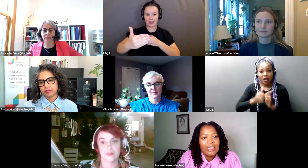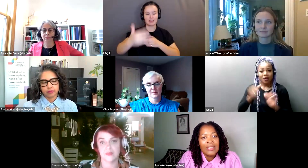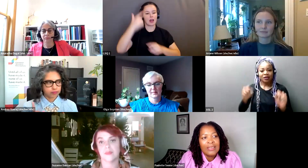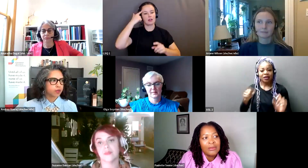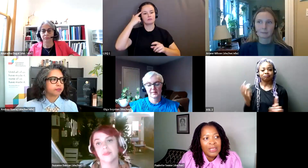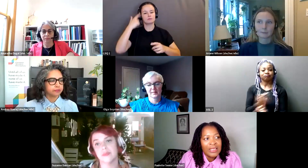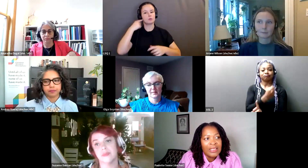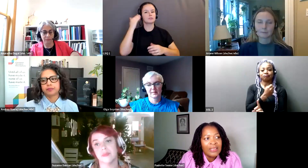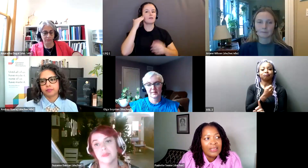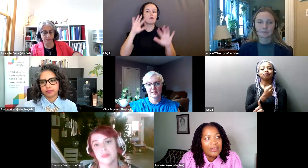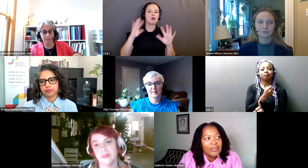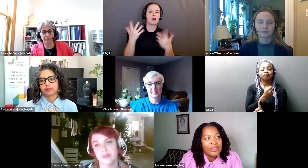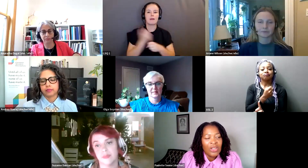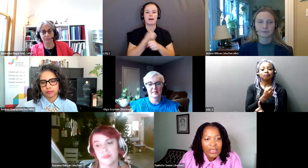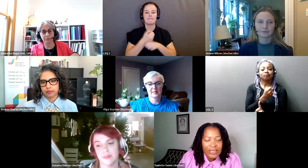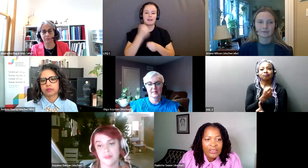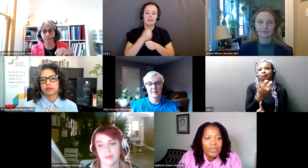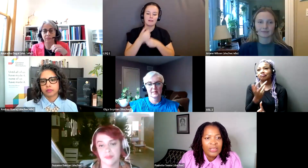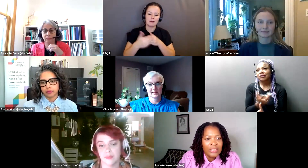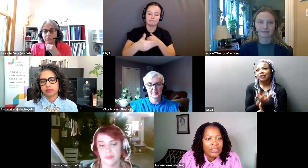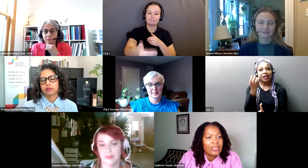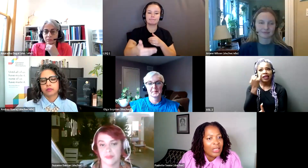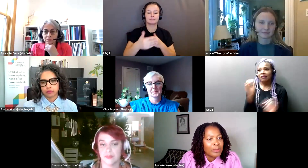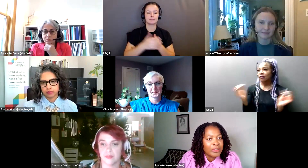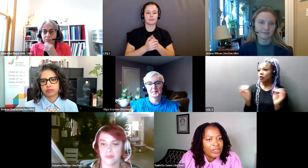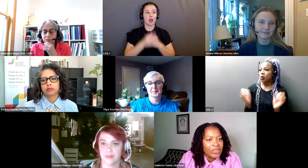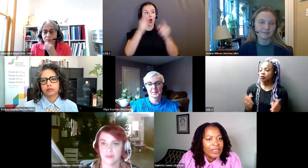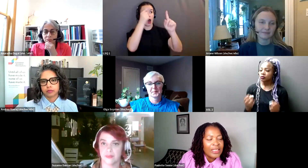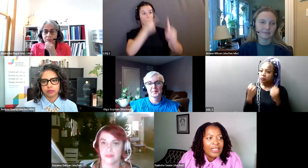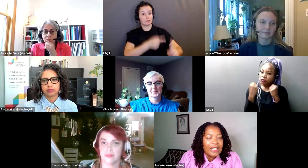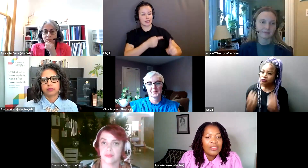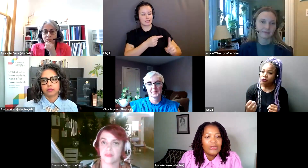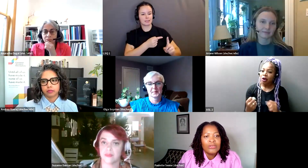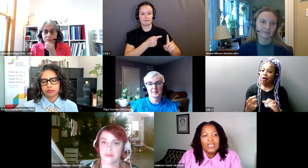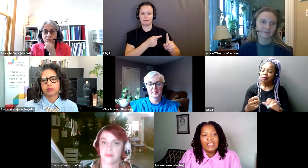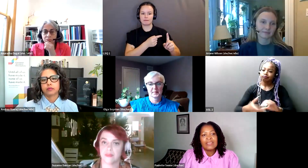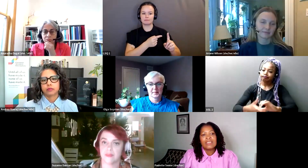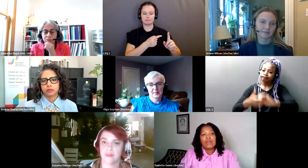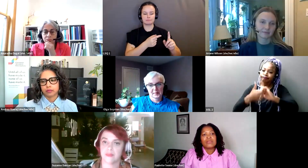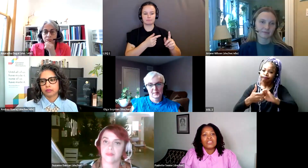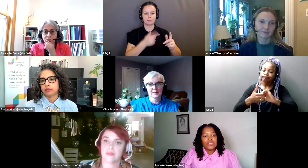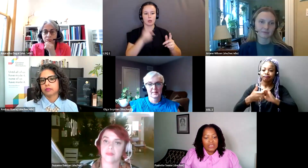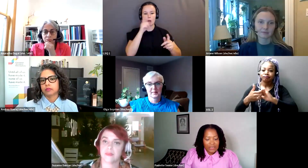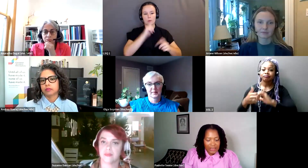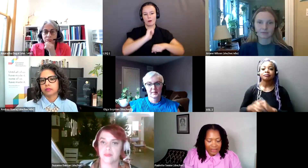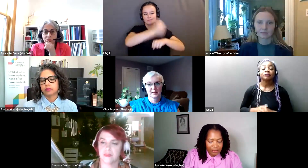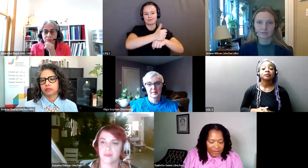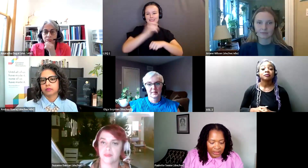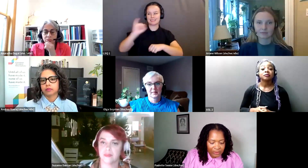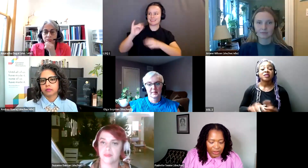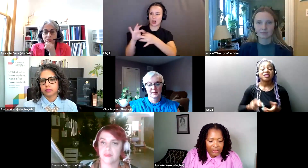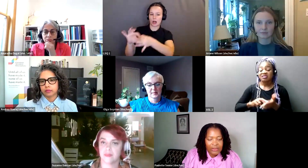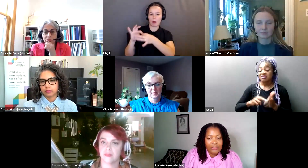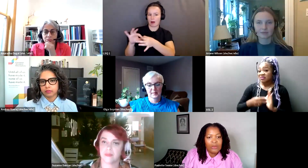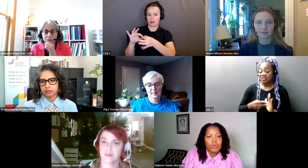without really solid strategic collaboration. And so for us, collaboration